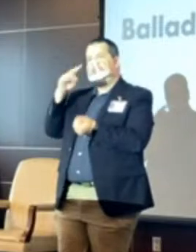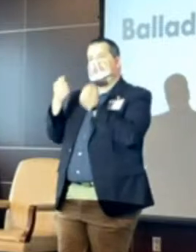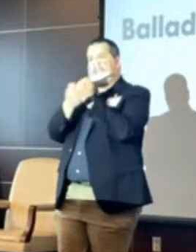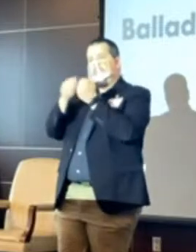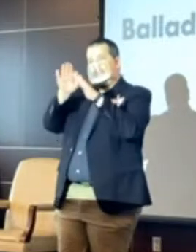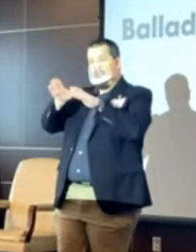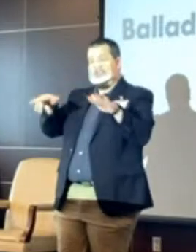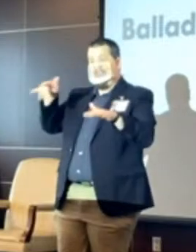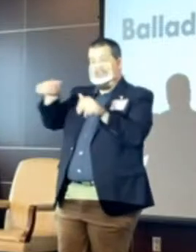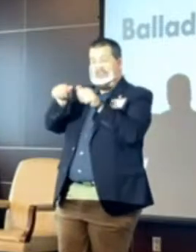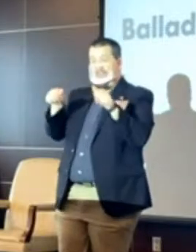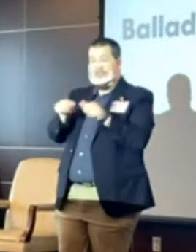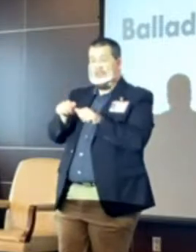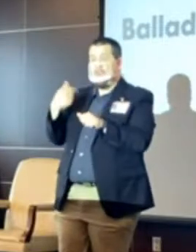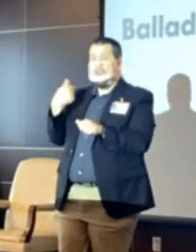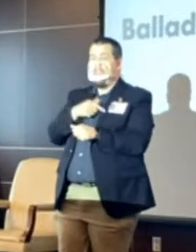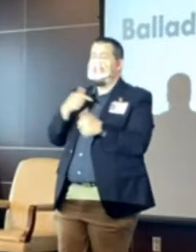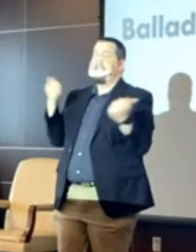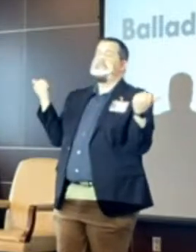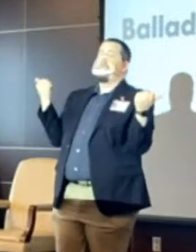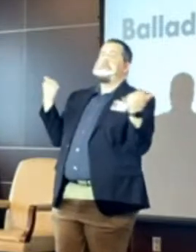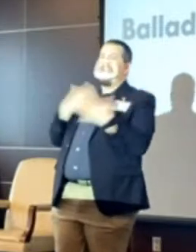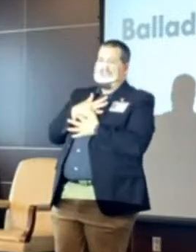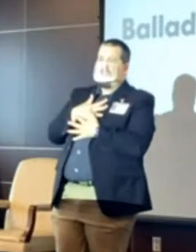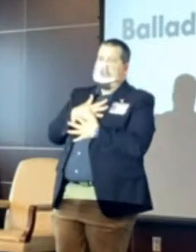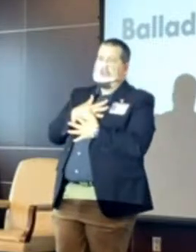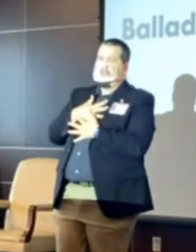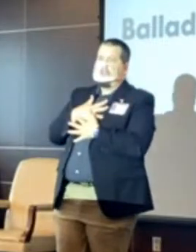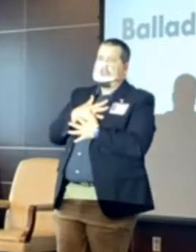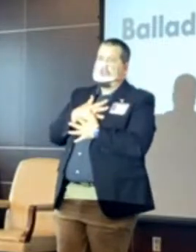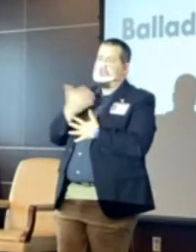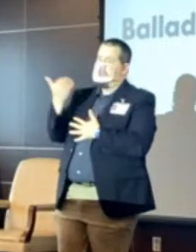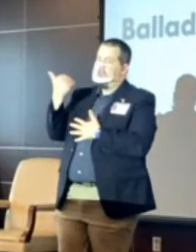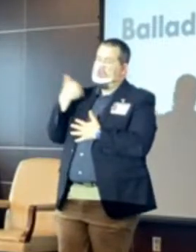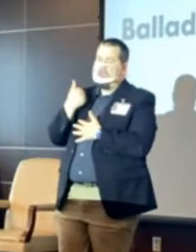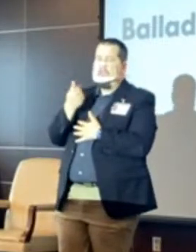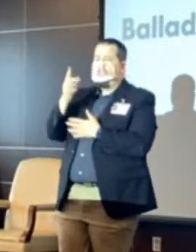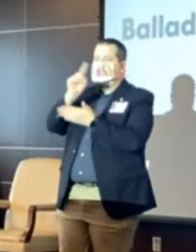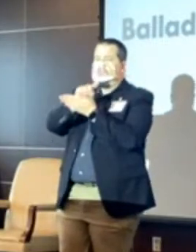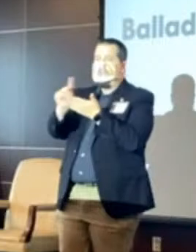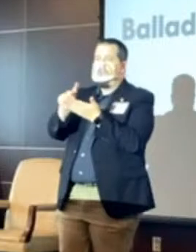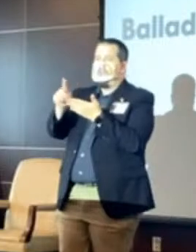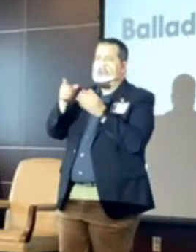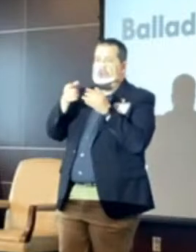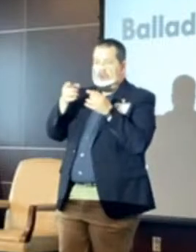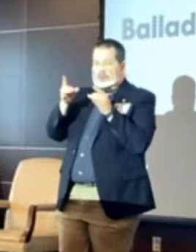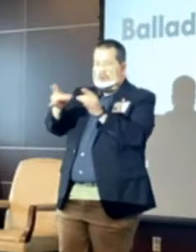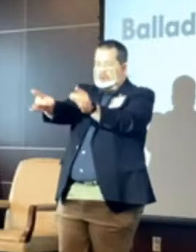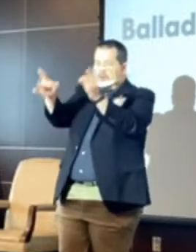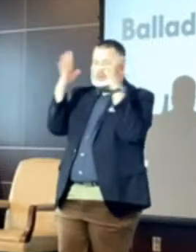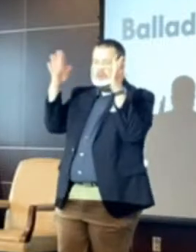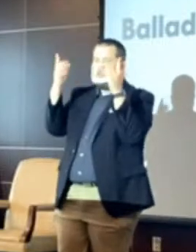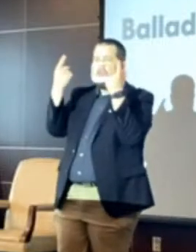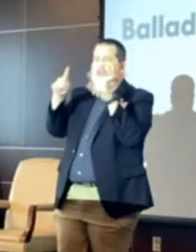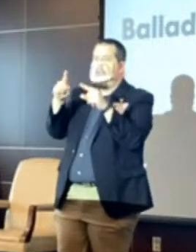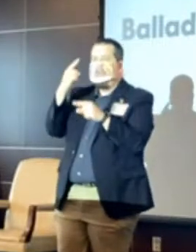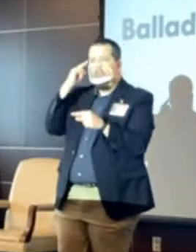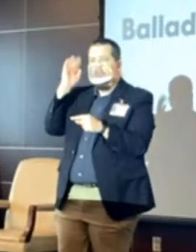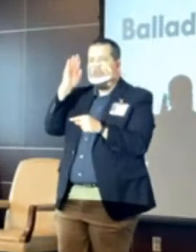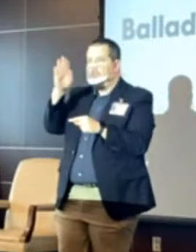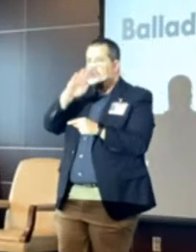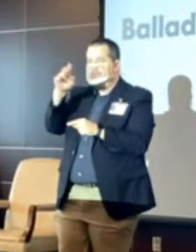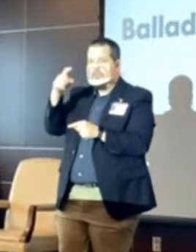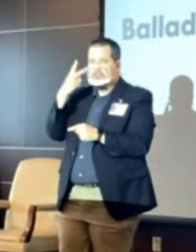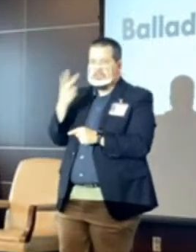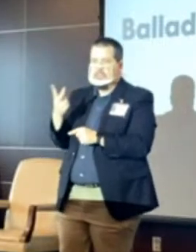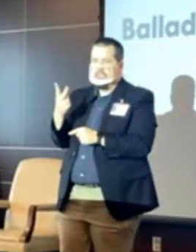region. We are terrified. The past few weeks have brought tragedy we hope we would never have to see.